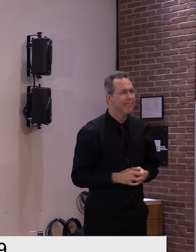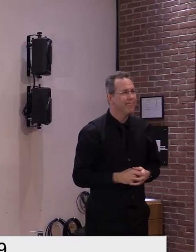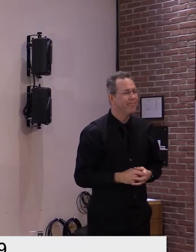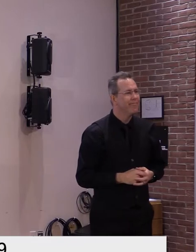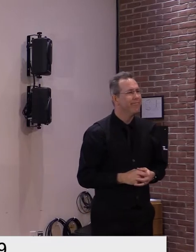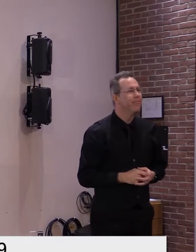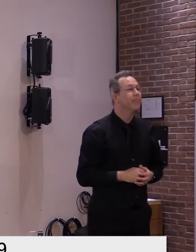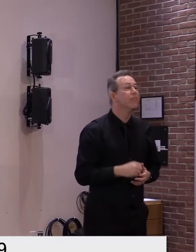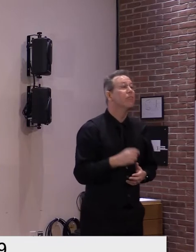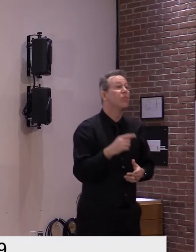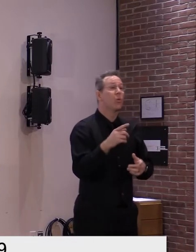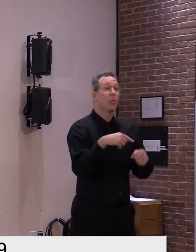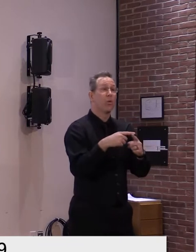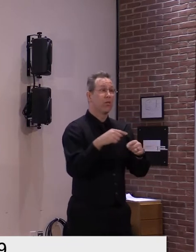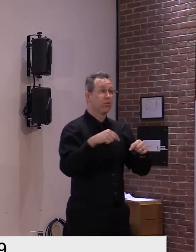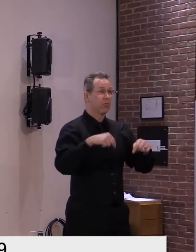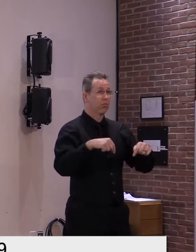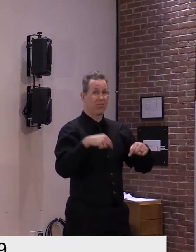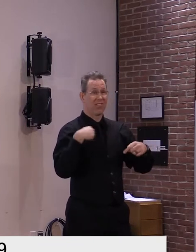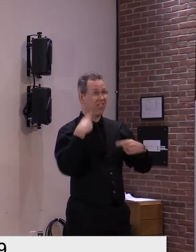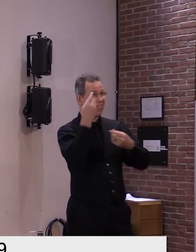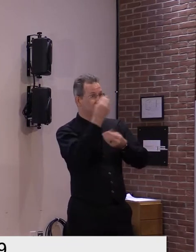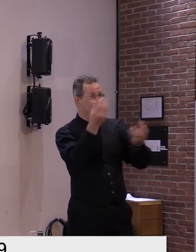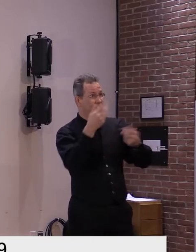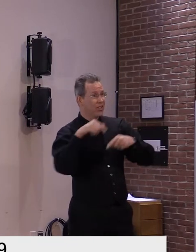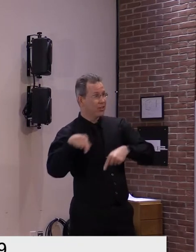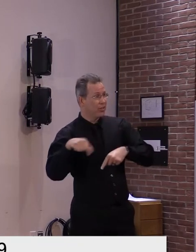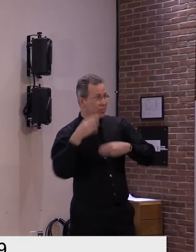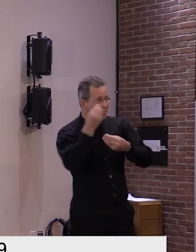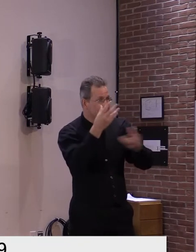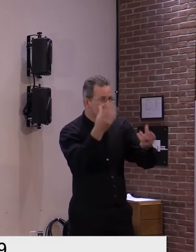we announce it, you can start making appointments